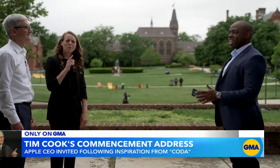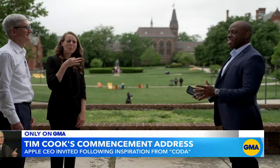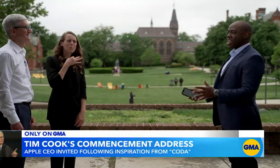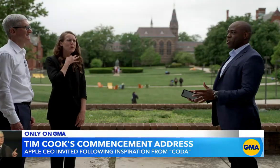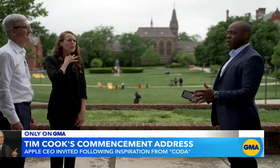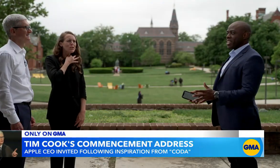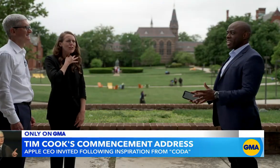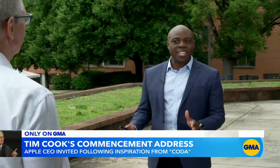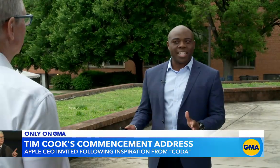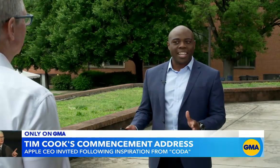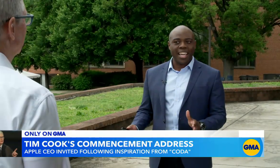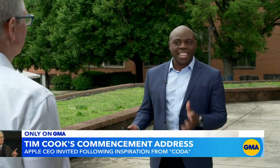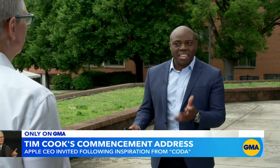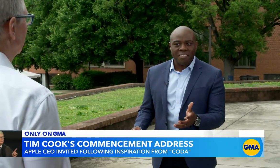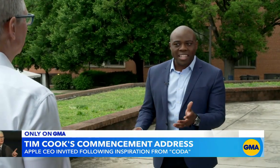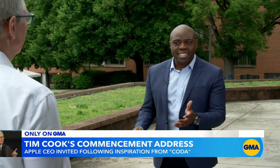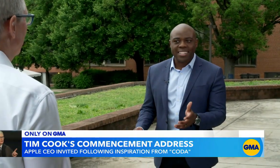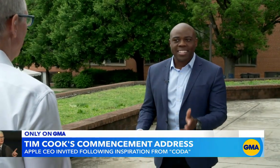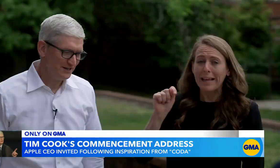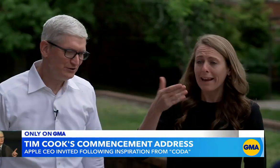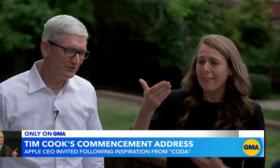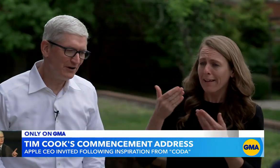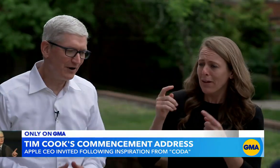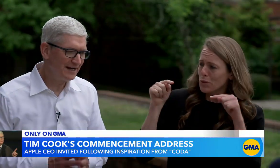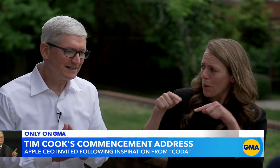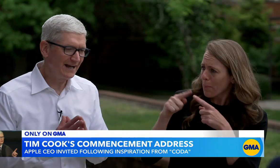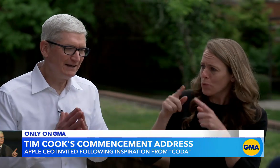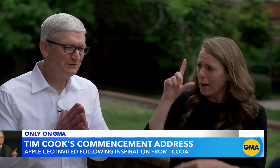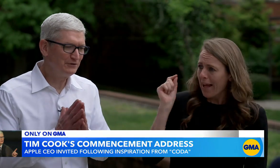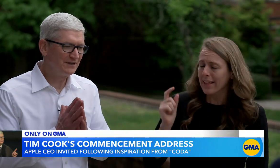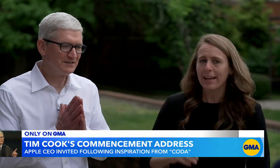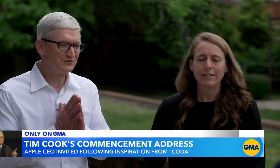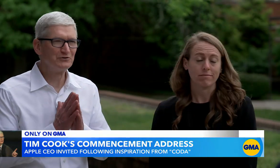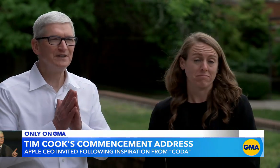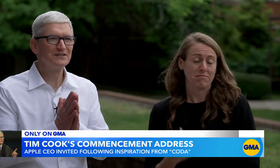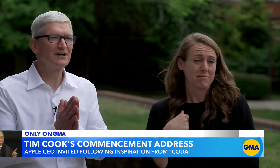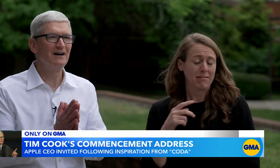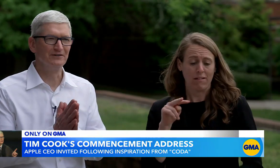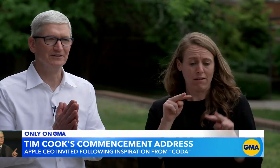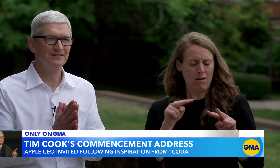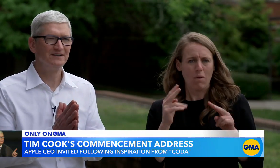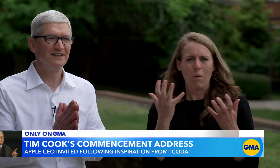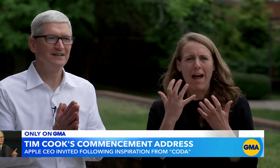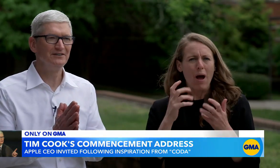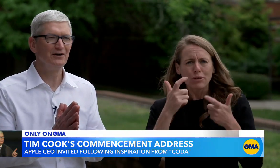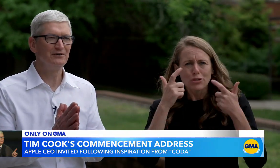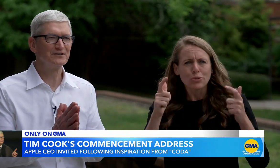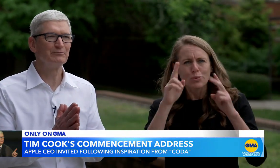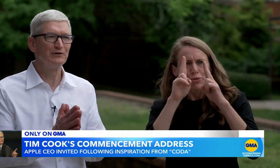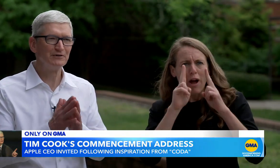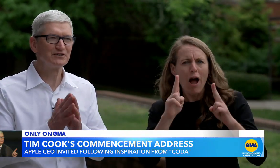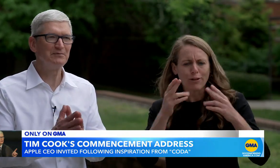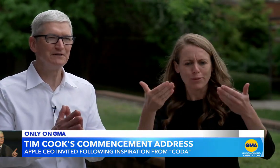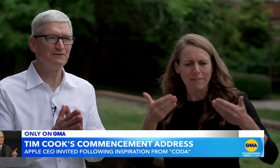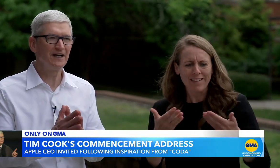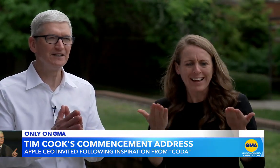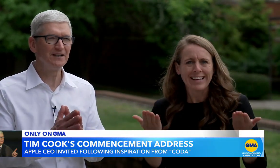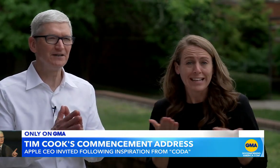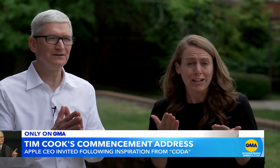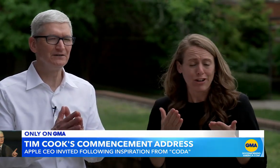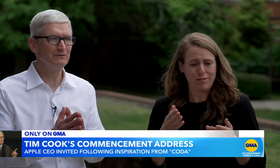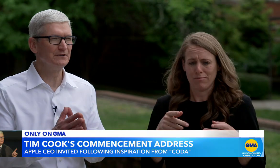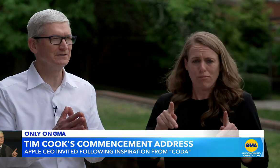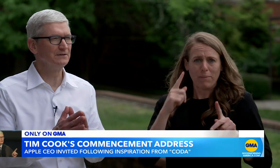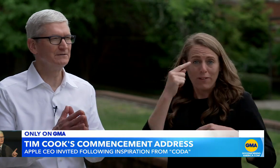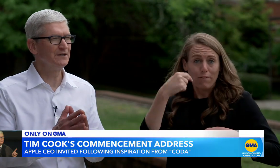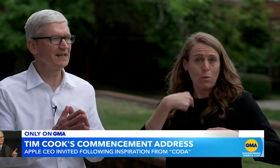What did you think of that tweet and the invite? You know, I viewed it as a tremendous honor. You know, it's a privilege to be invited